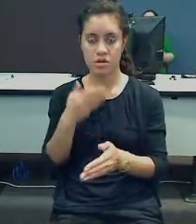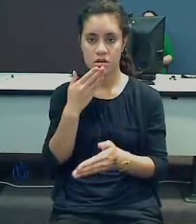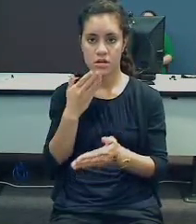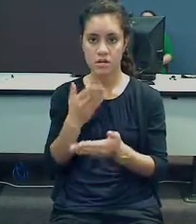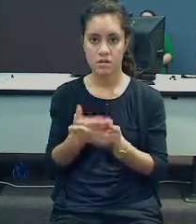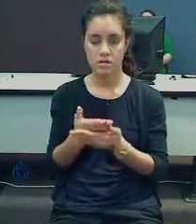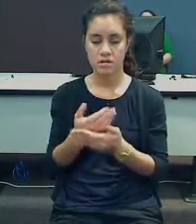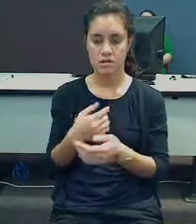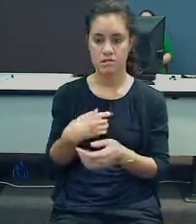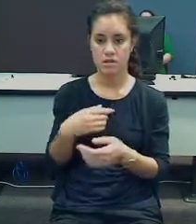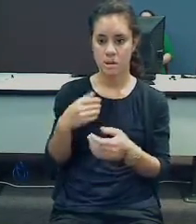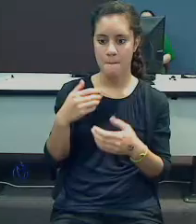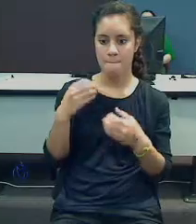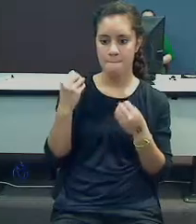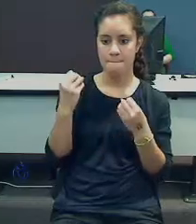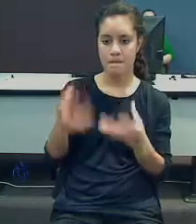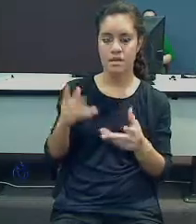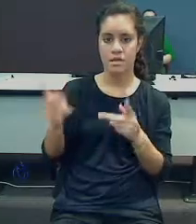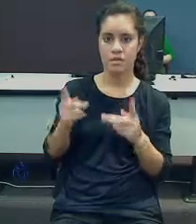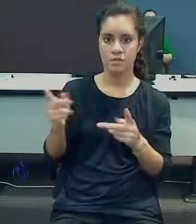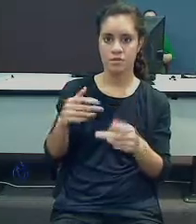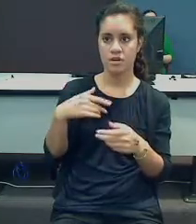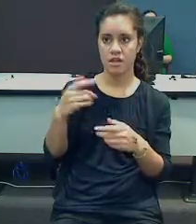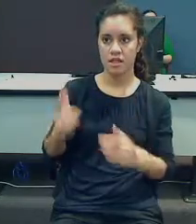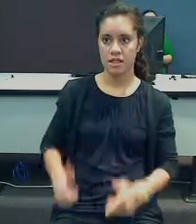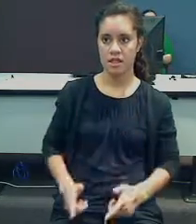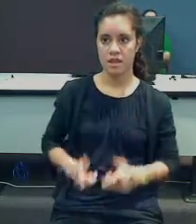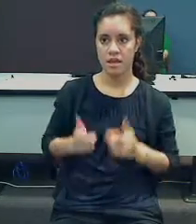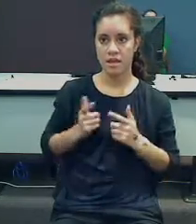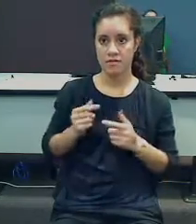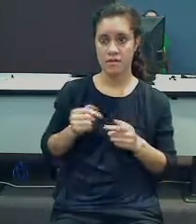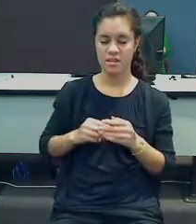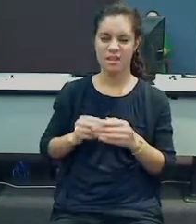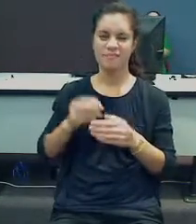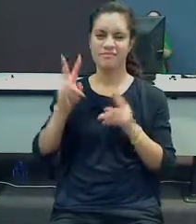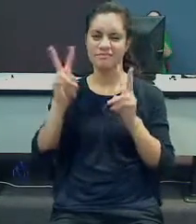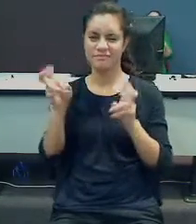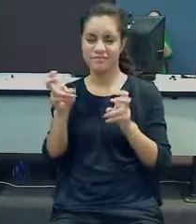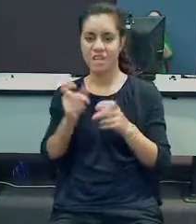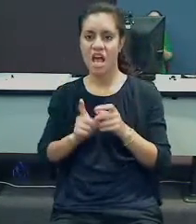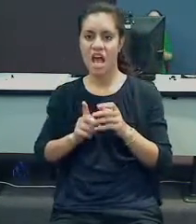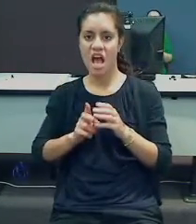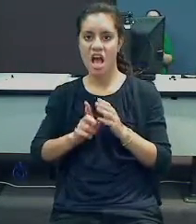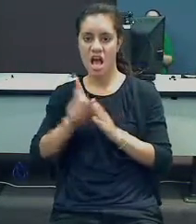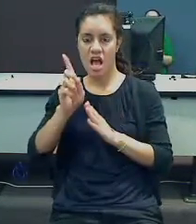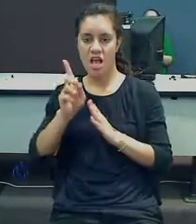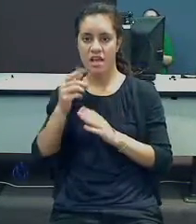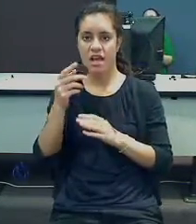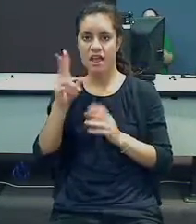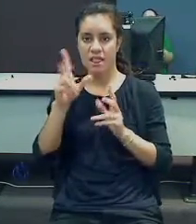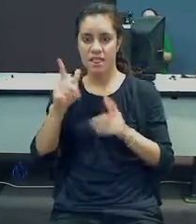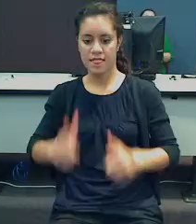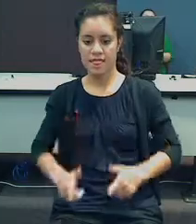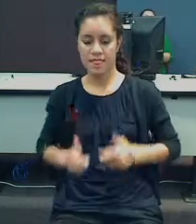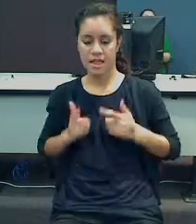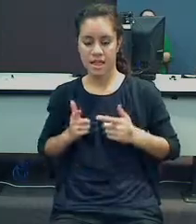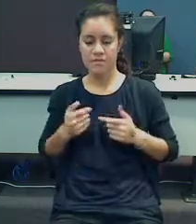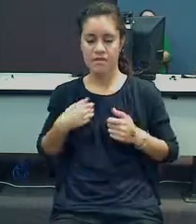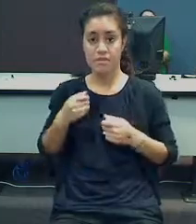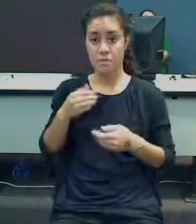And this progress came about because of free enterprise. This progress came about when